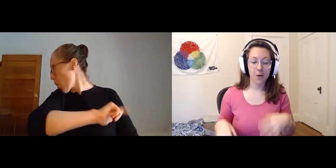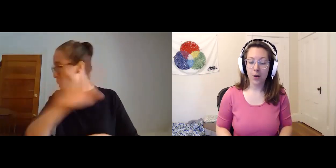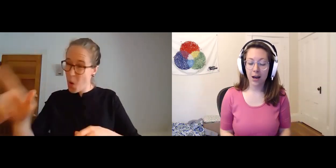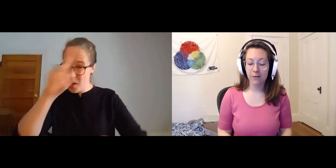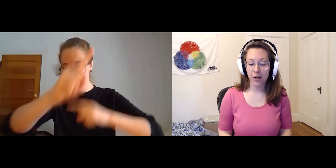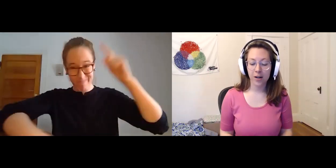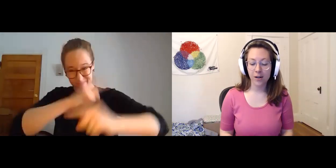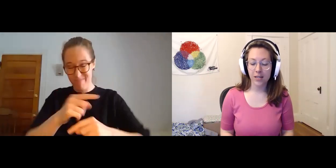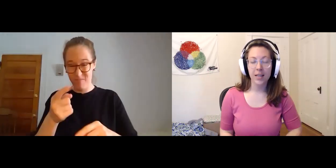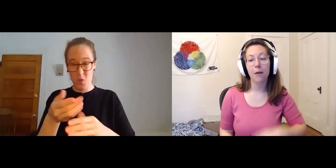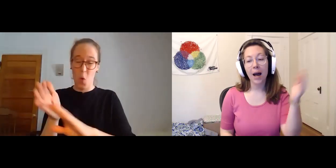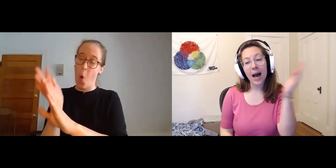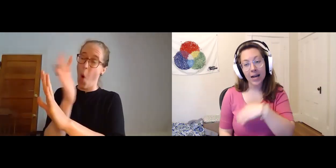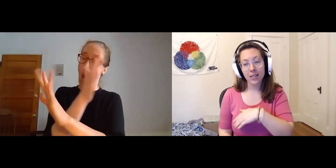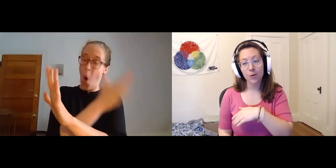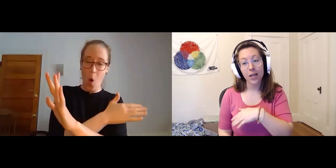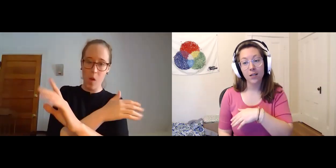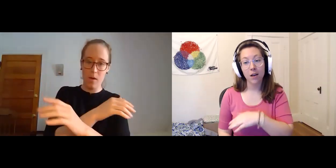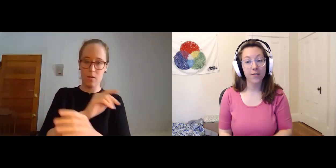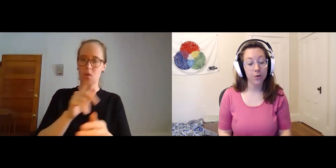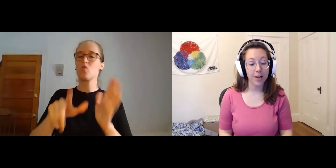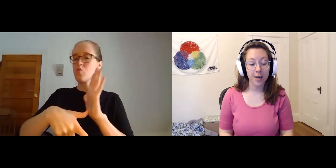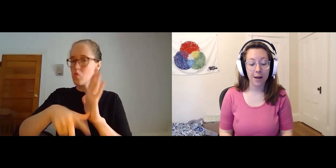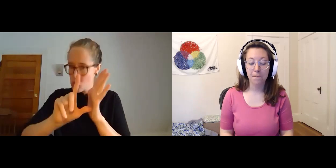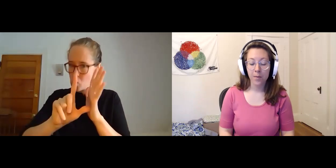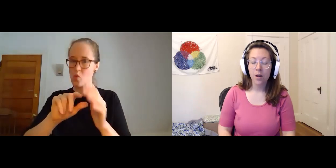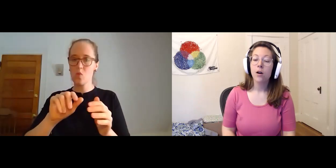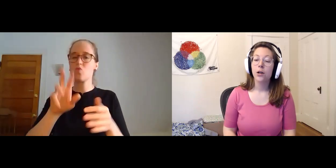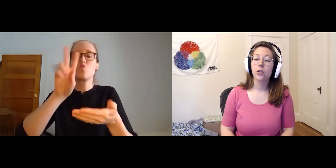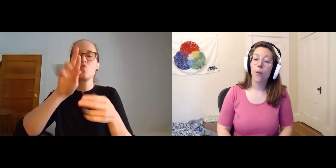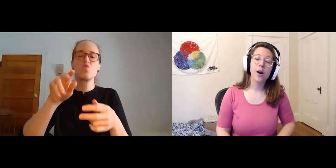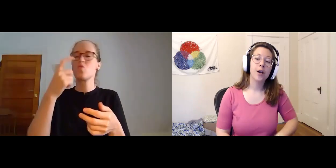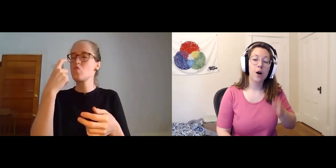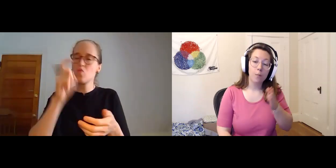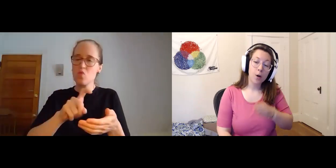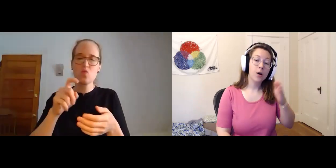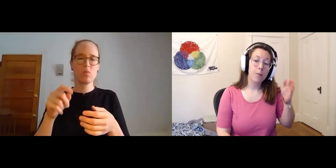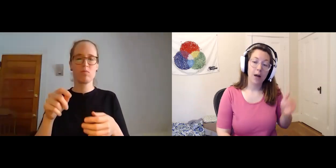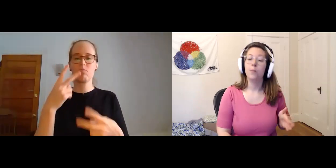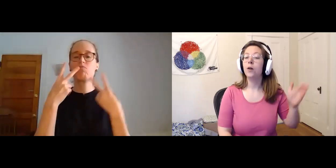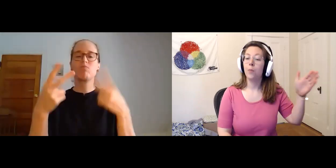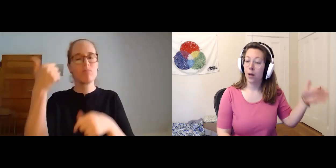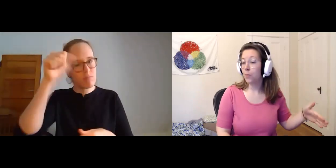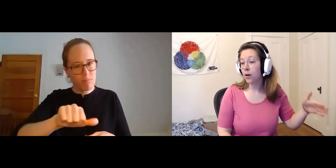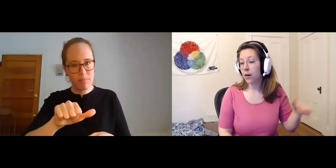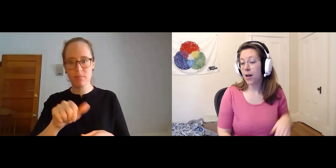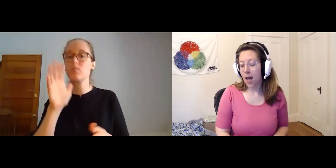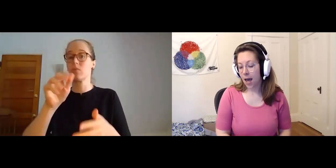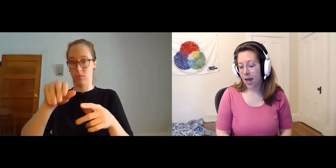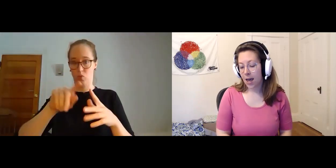words that we have learned in the past weeks of story time. So we're going to go book by book by